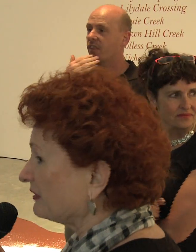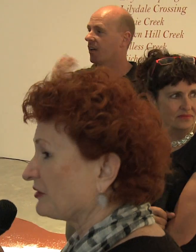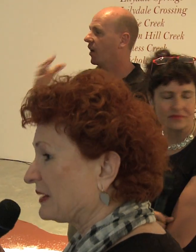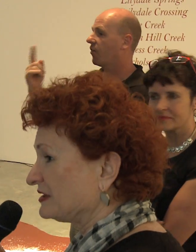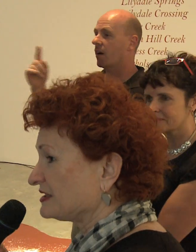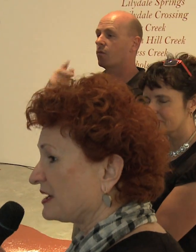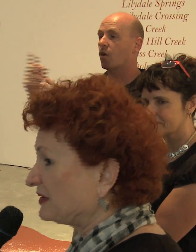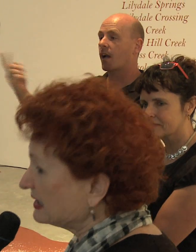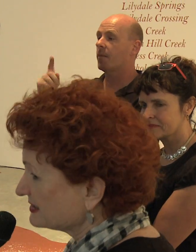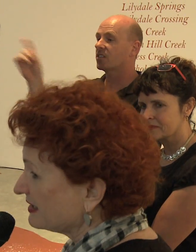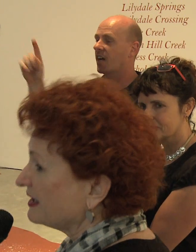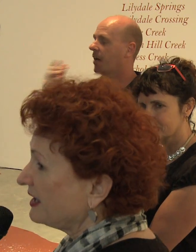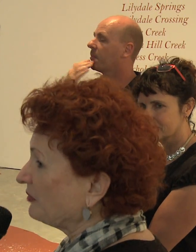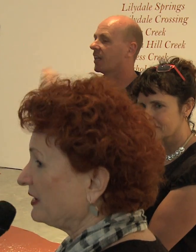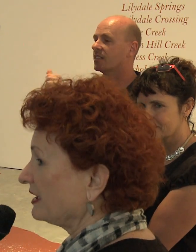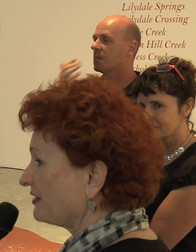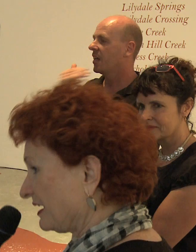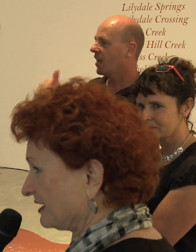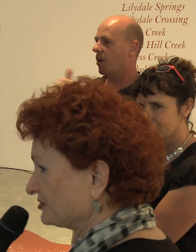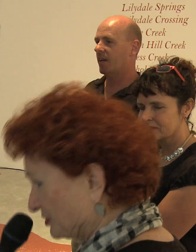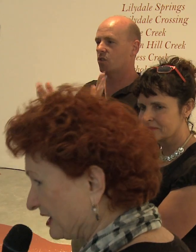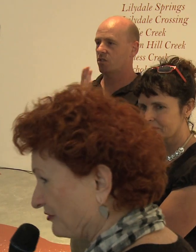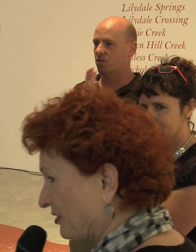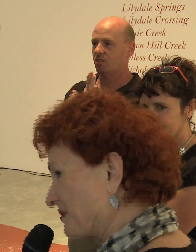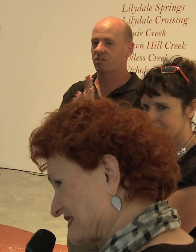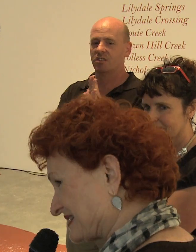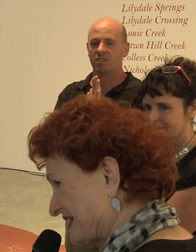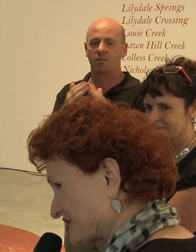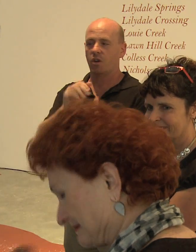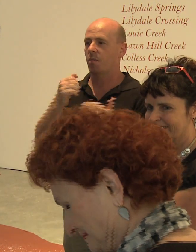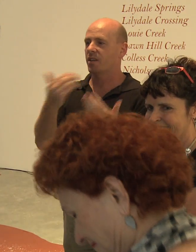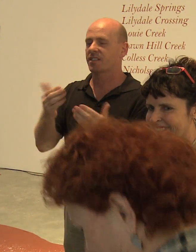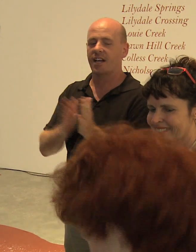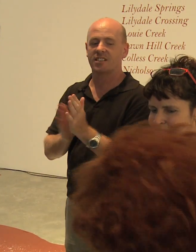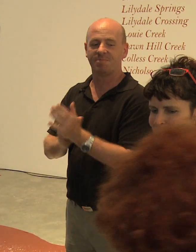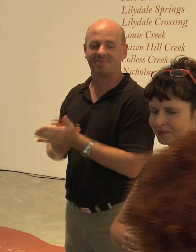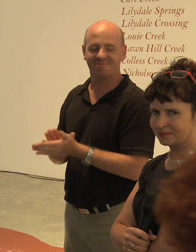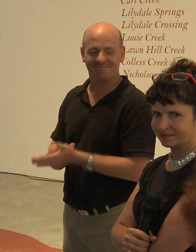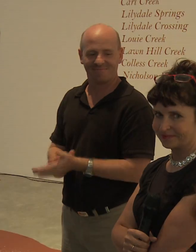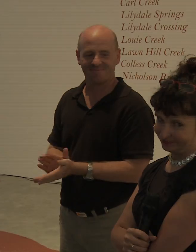everybody for coming today. Please help me in thanking Judy for her presentation.